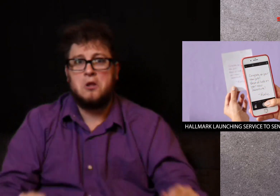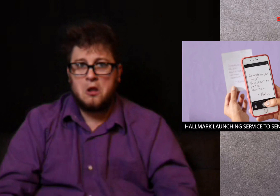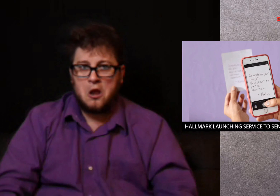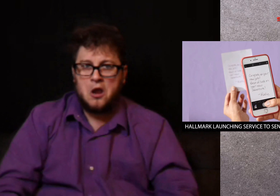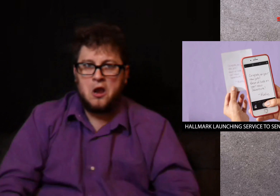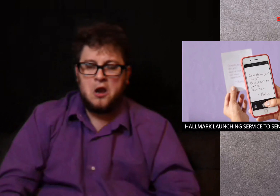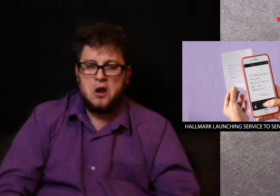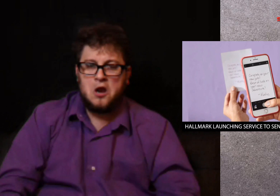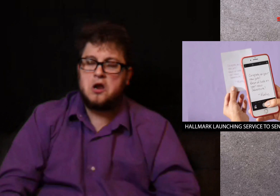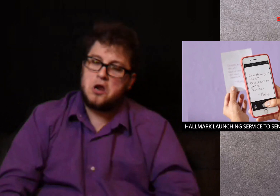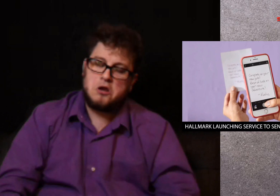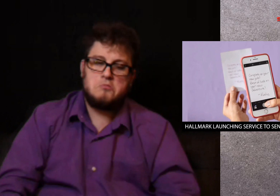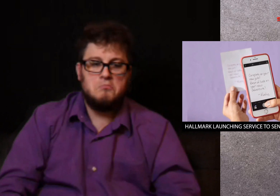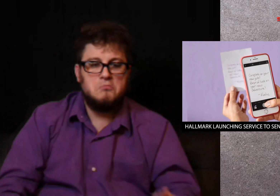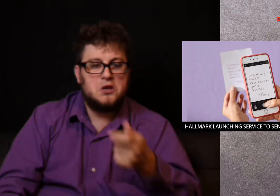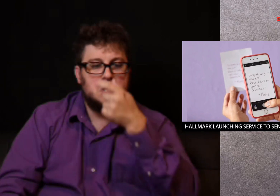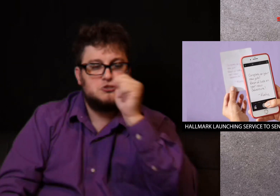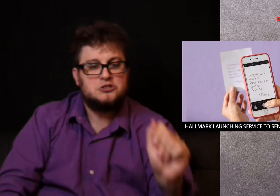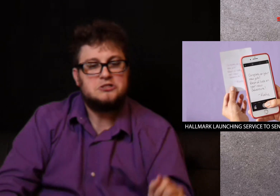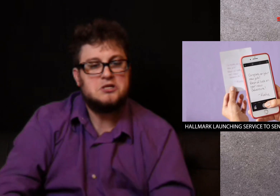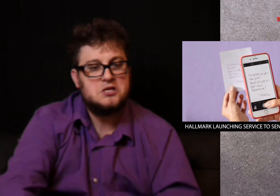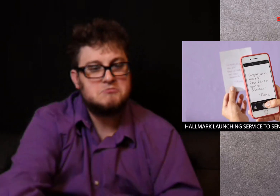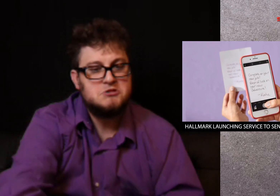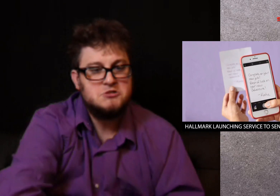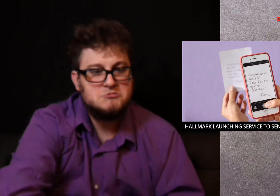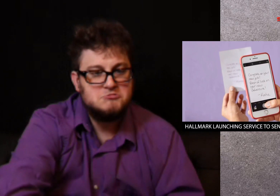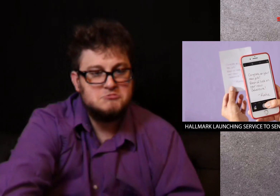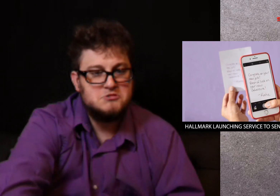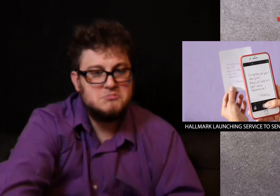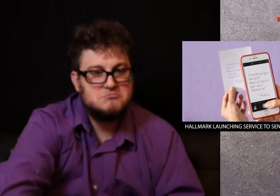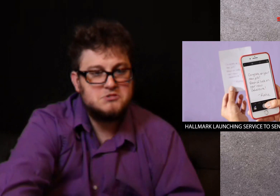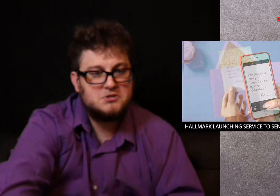and sent to the recipient at no additional charge.